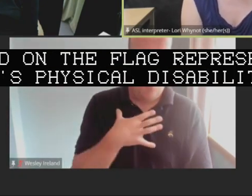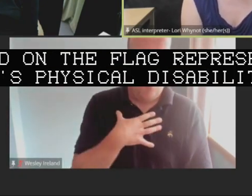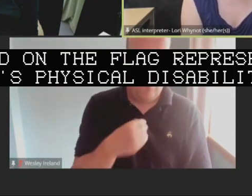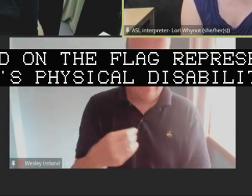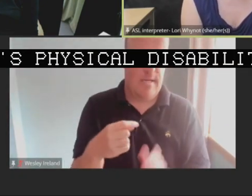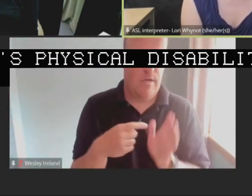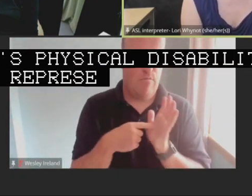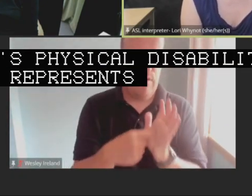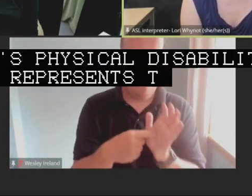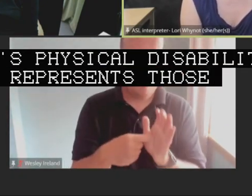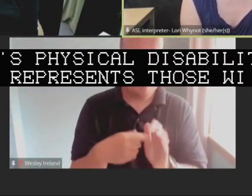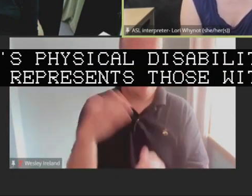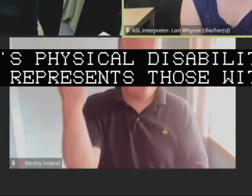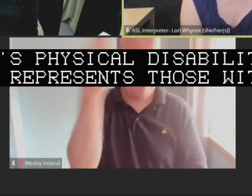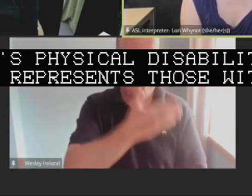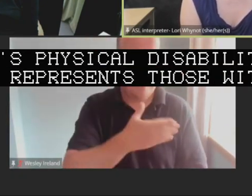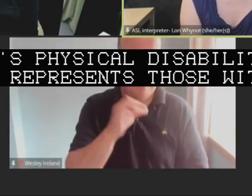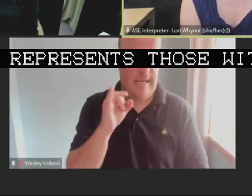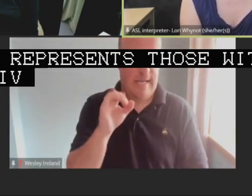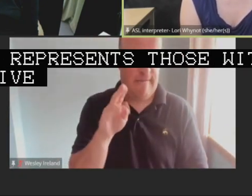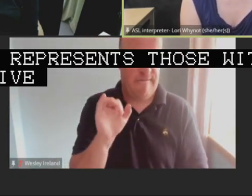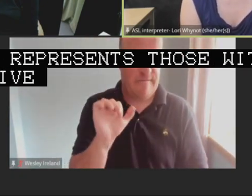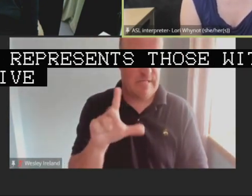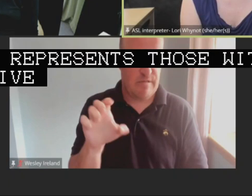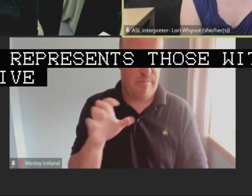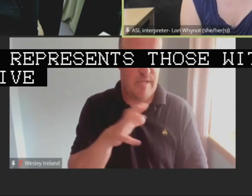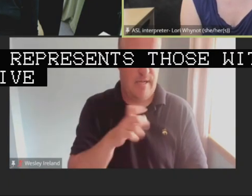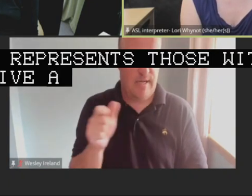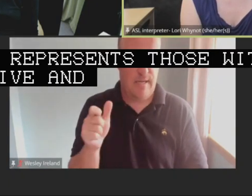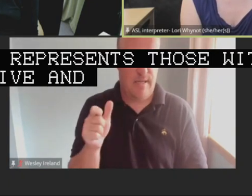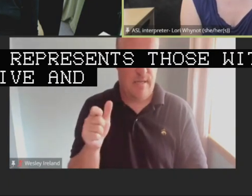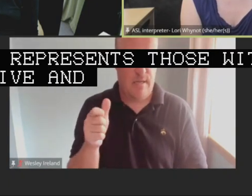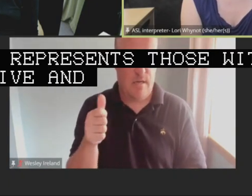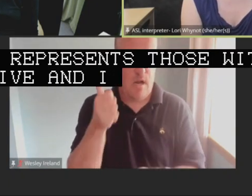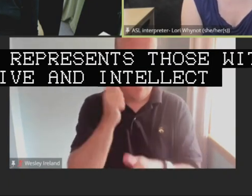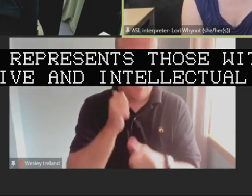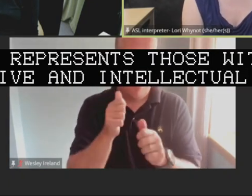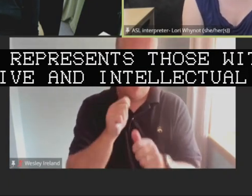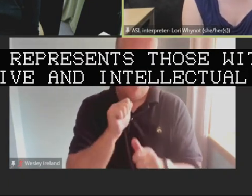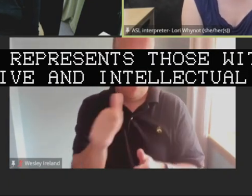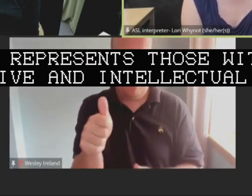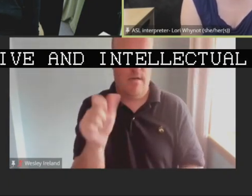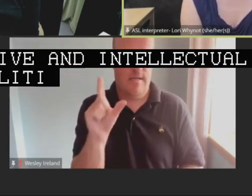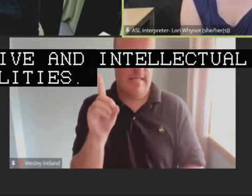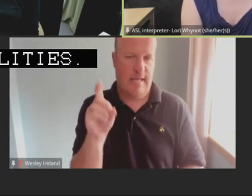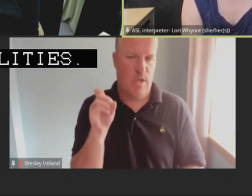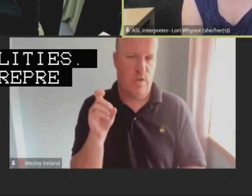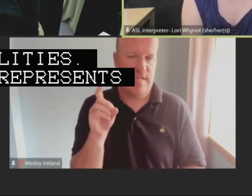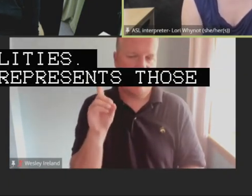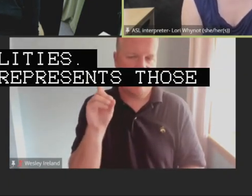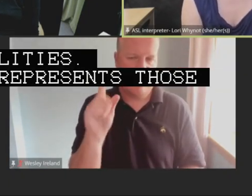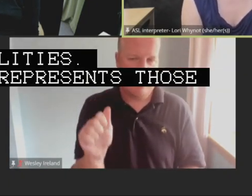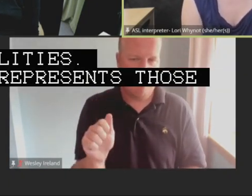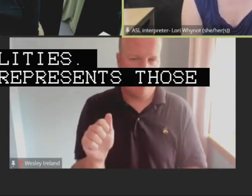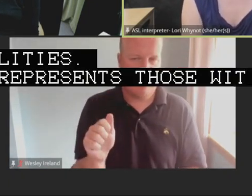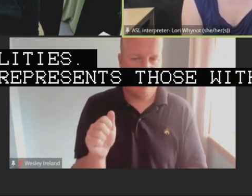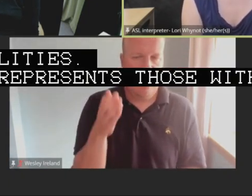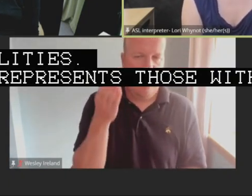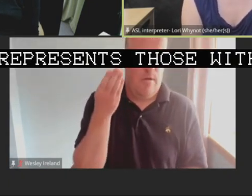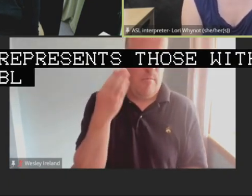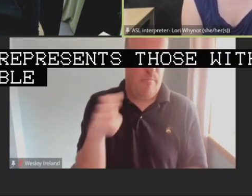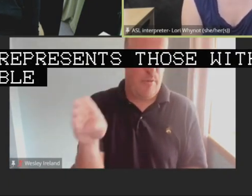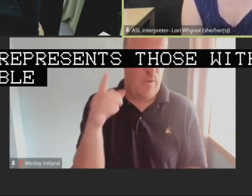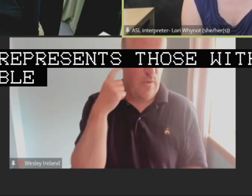intellectual disabilities. The white represents those who have invisible and undiagnosed disabilities.